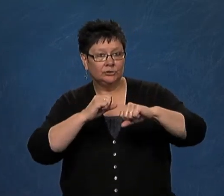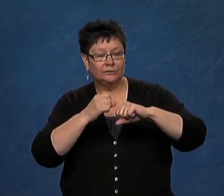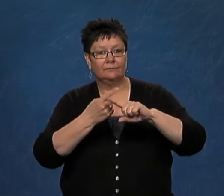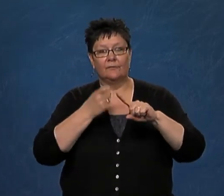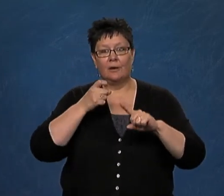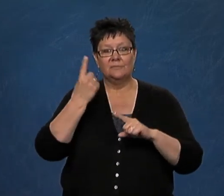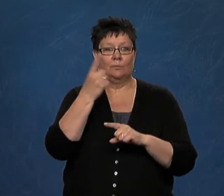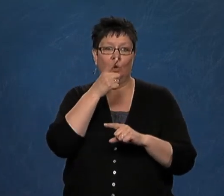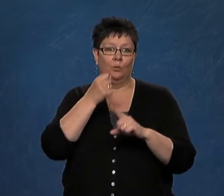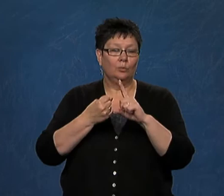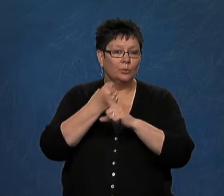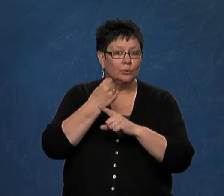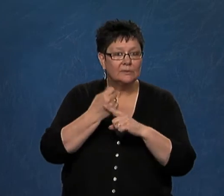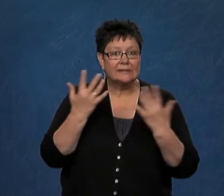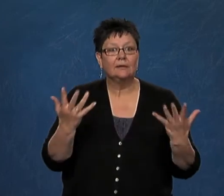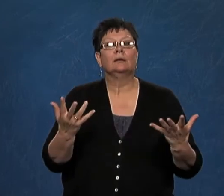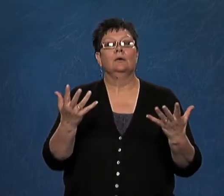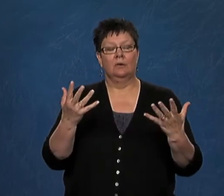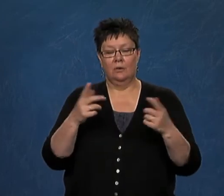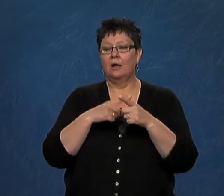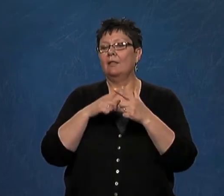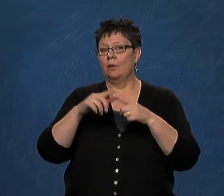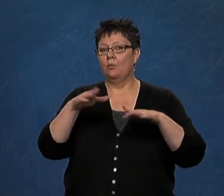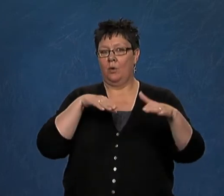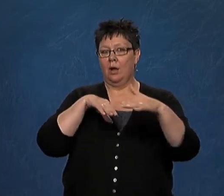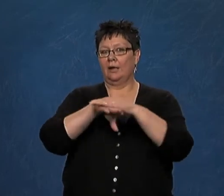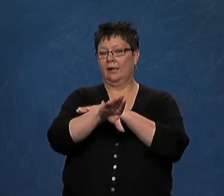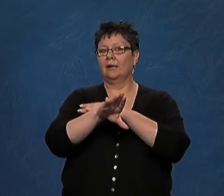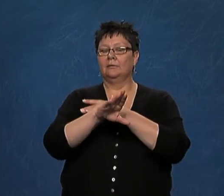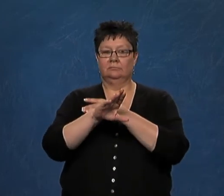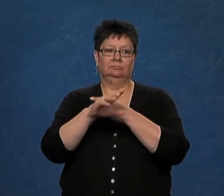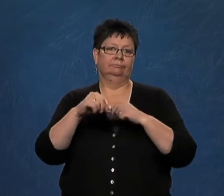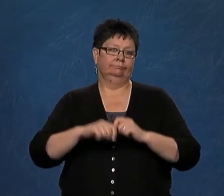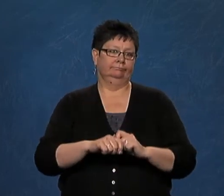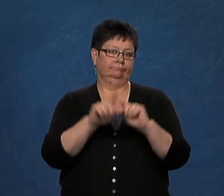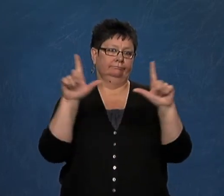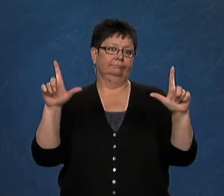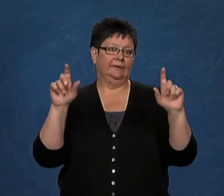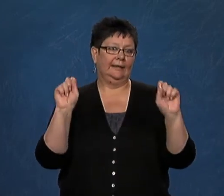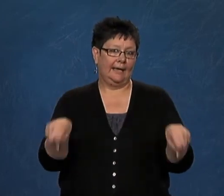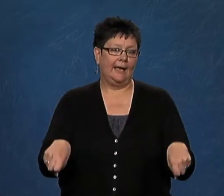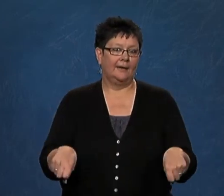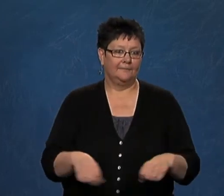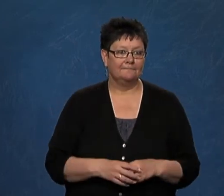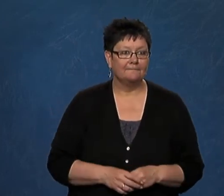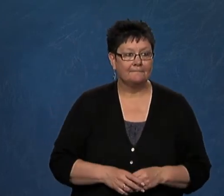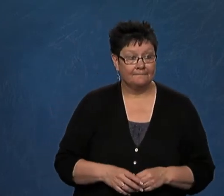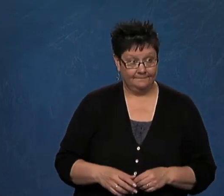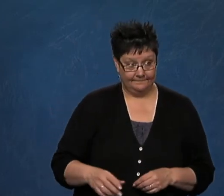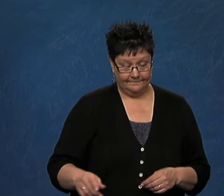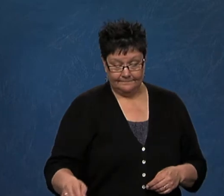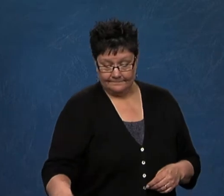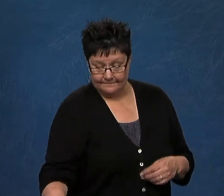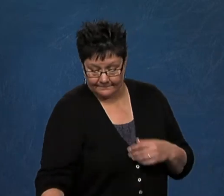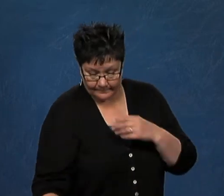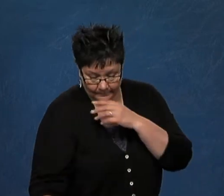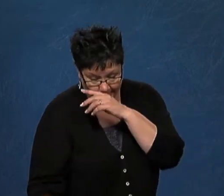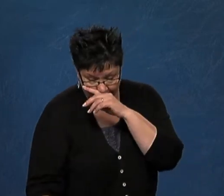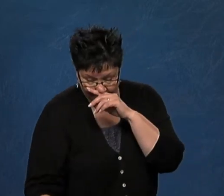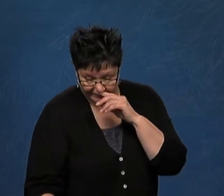get protection from possibly somebody that may be abusing them, they can walk in. Those types of situations are